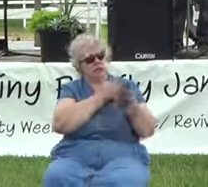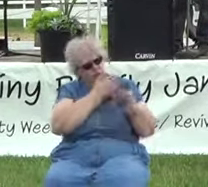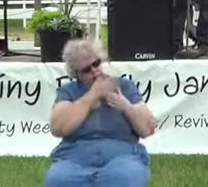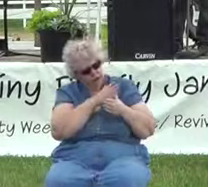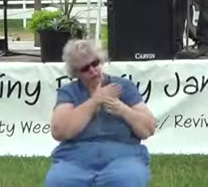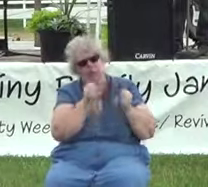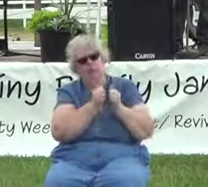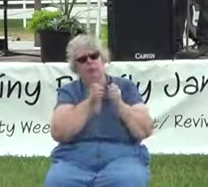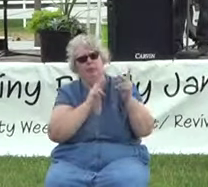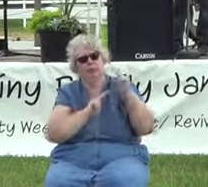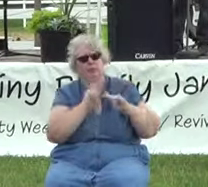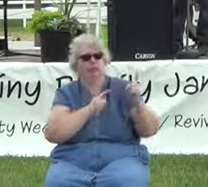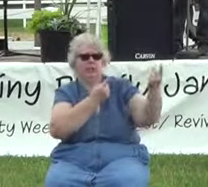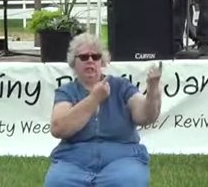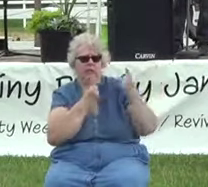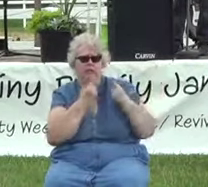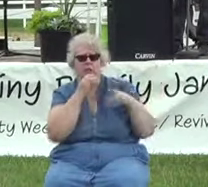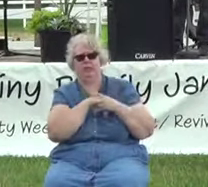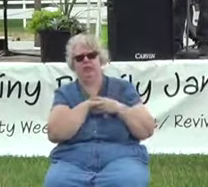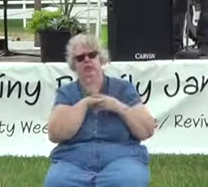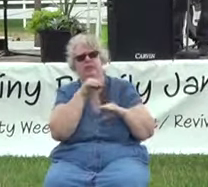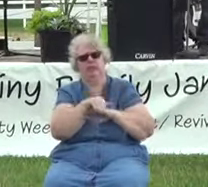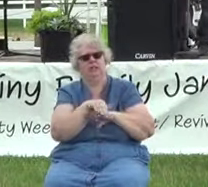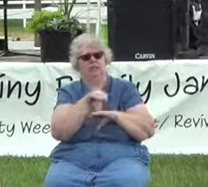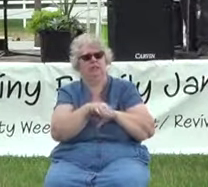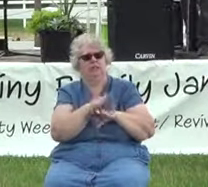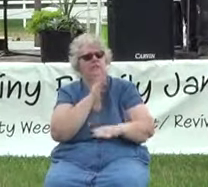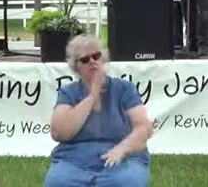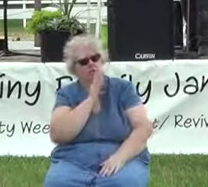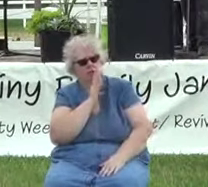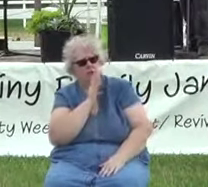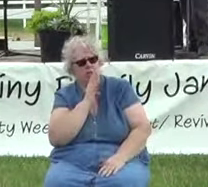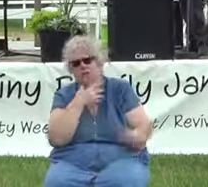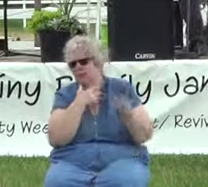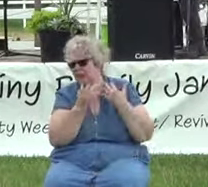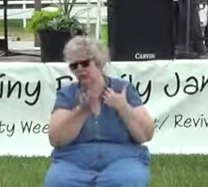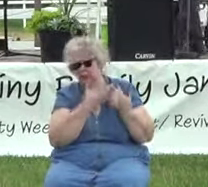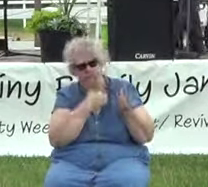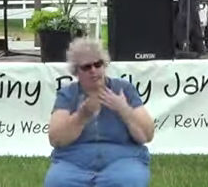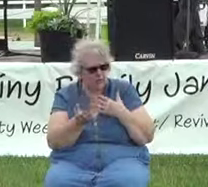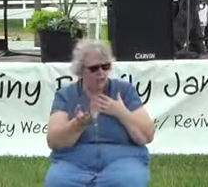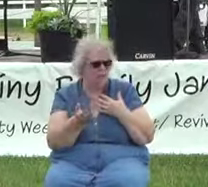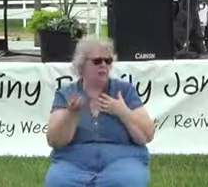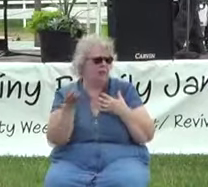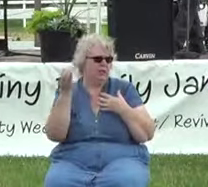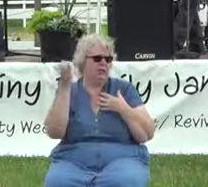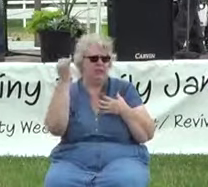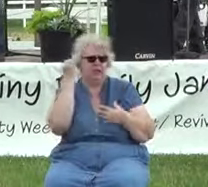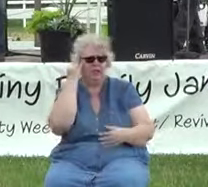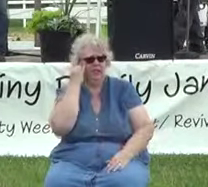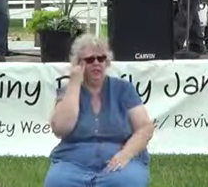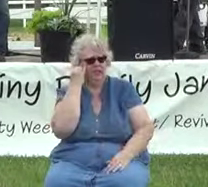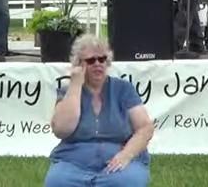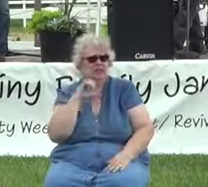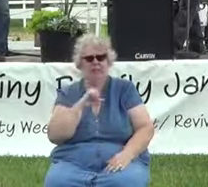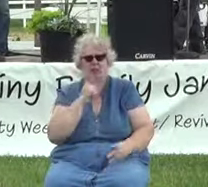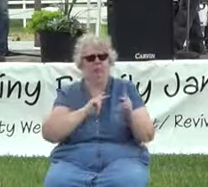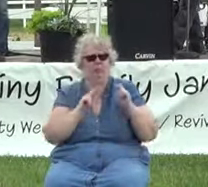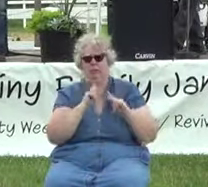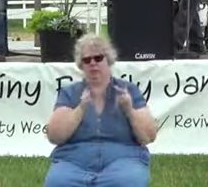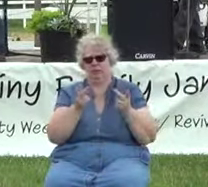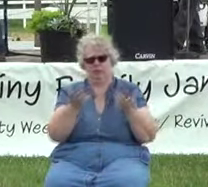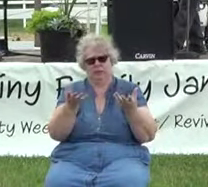He wants us to talk to Zacchaeus, even though the people at Jericho did not want anything to do